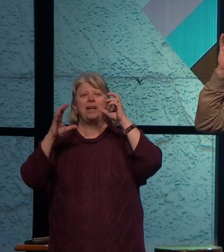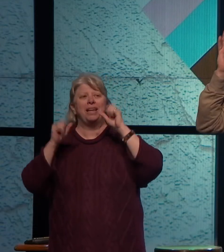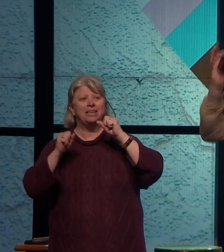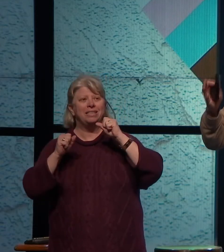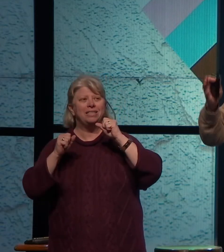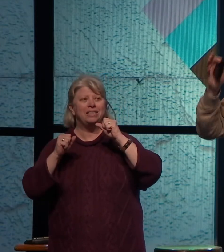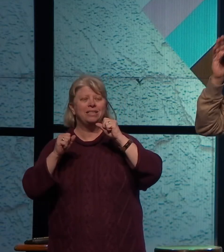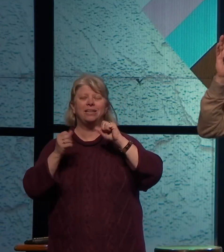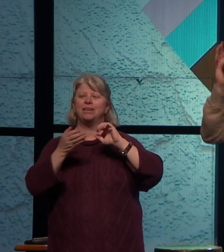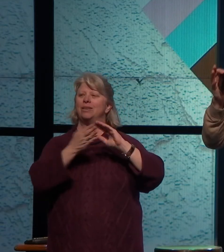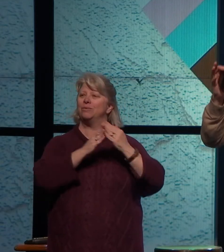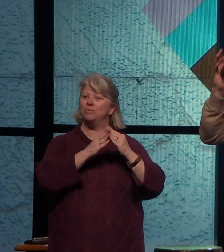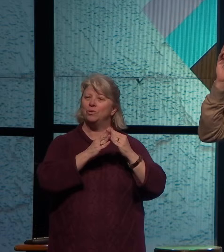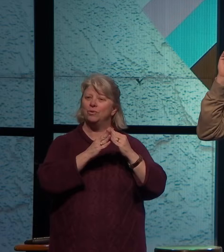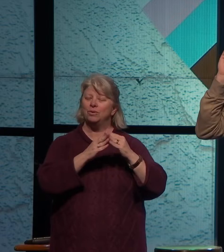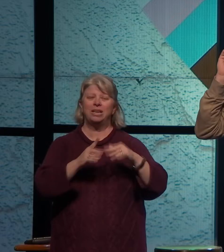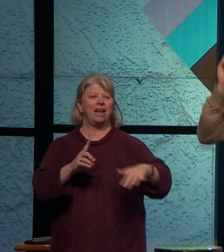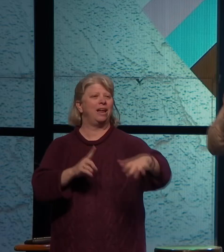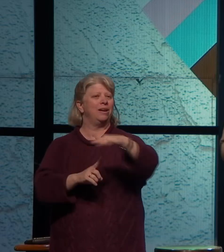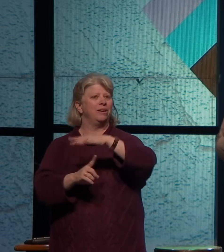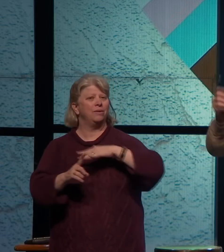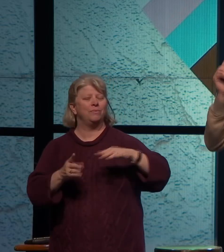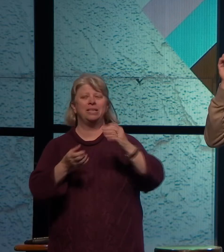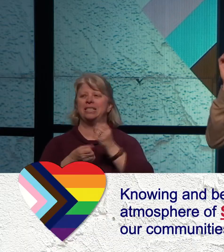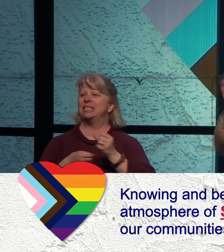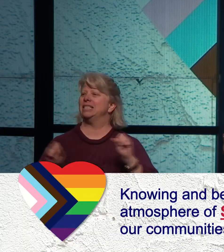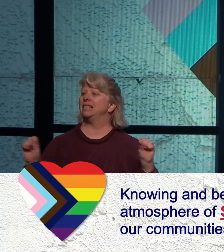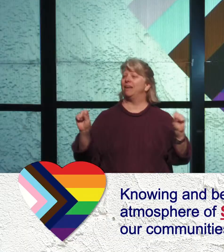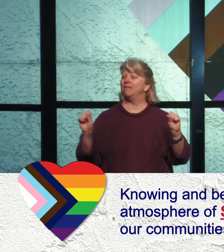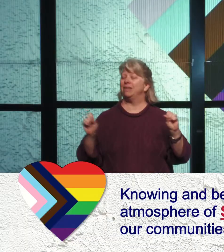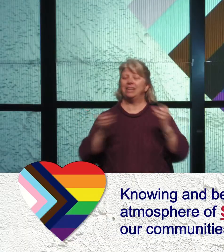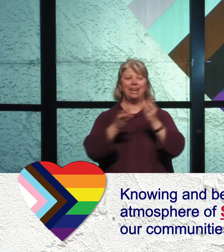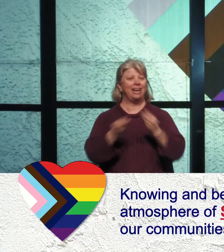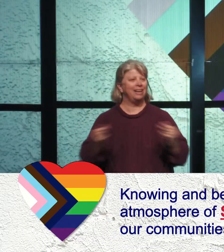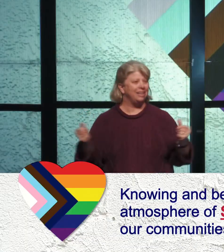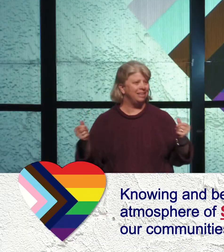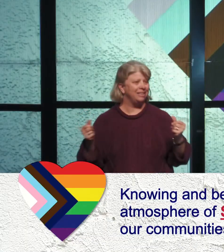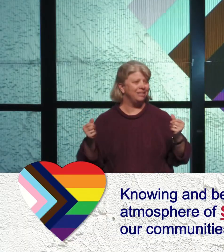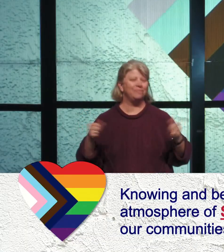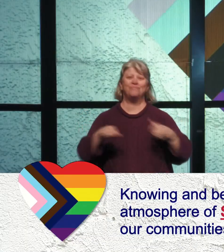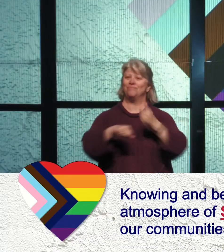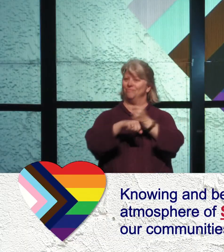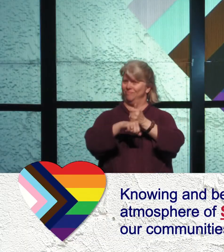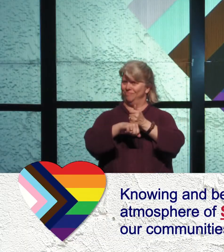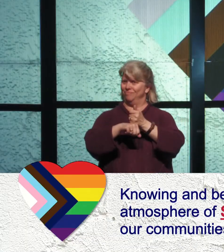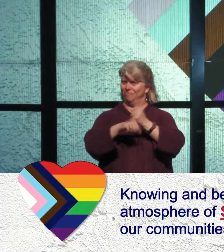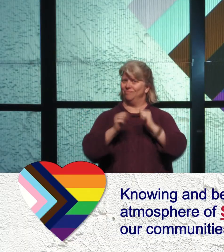amazing communities and atmosphere of safety and healing are created.